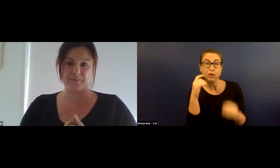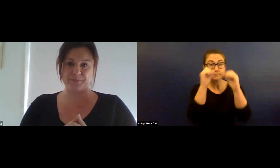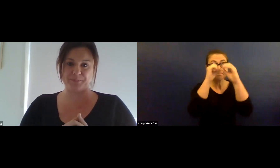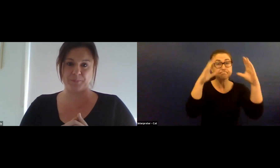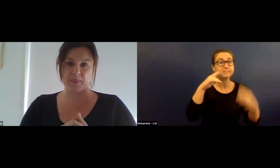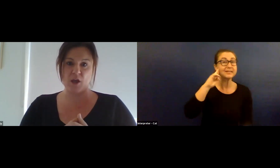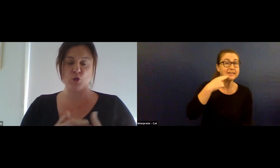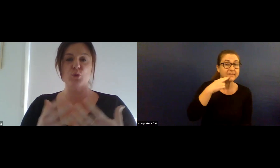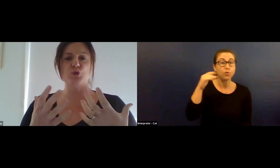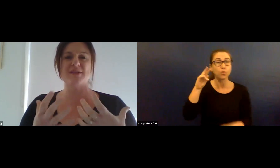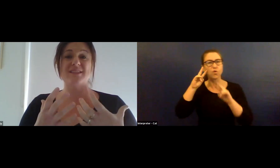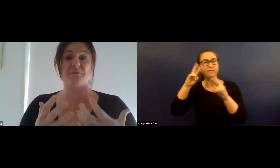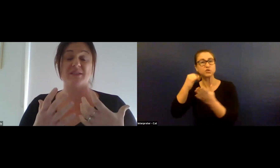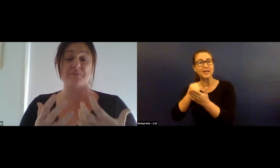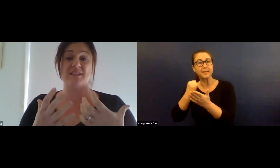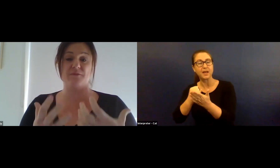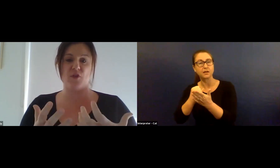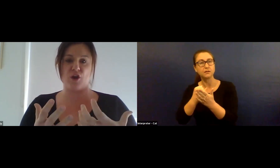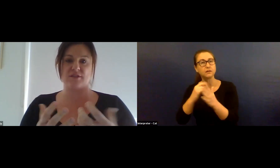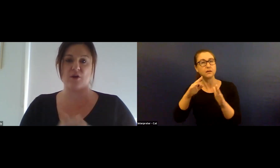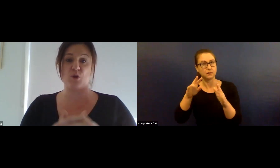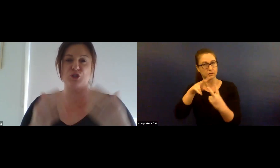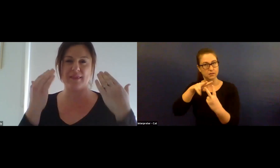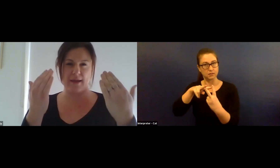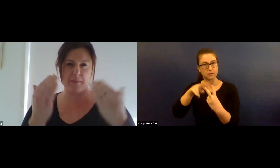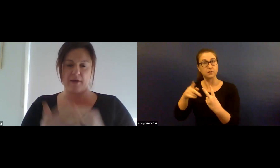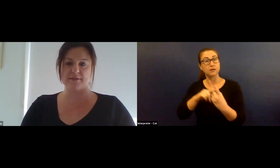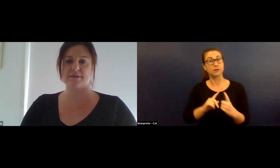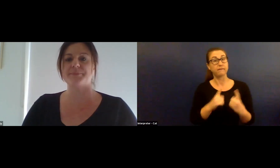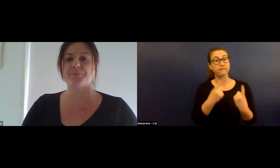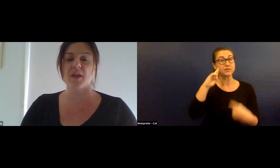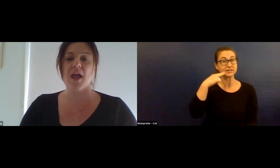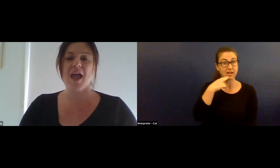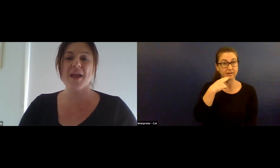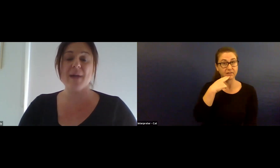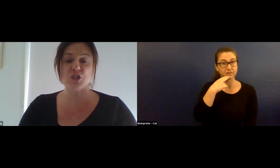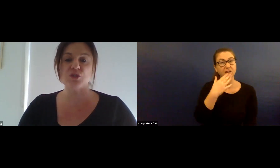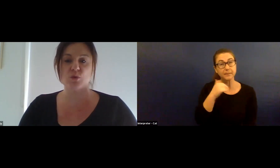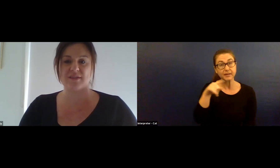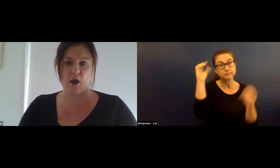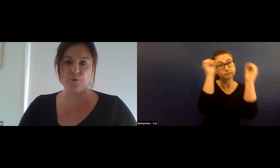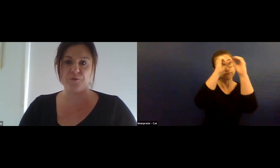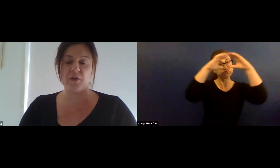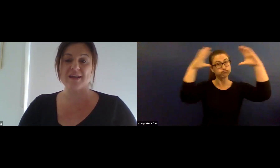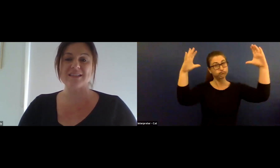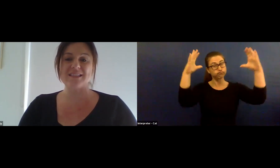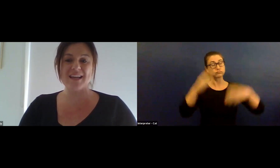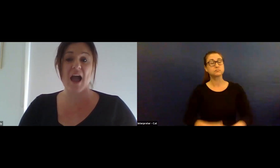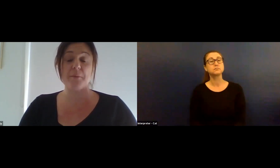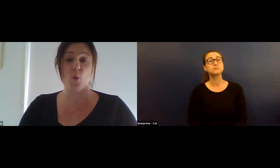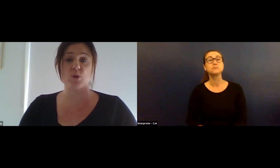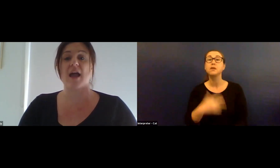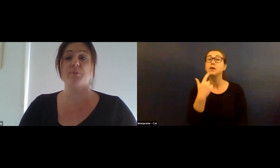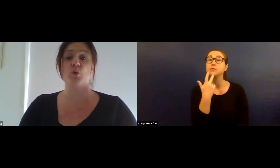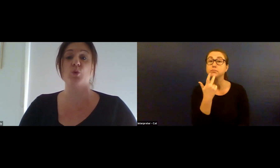perspective. So we'll do the deaf perspective first. I want you to think about this. Imagine yourself sitting